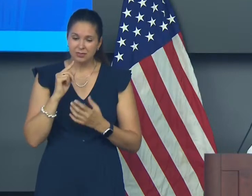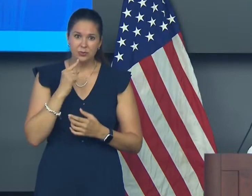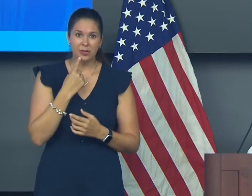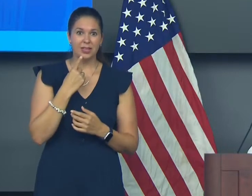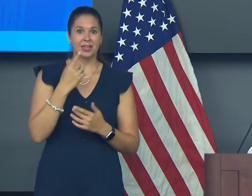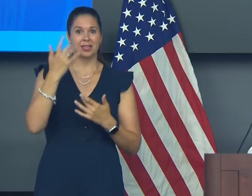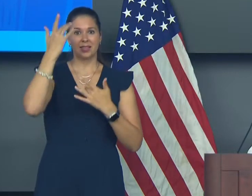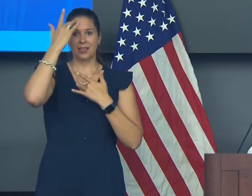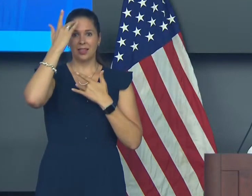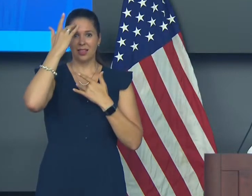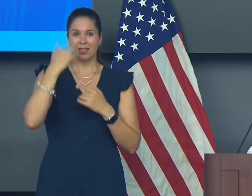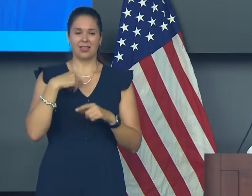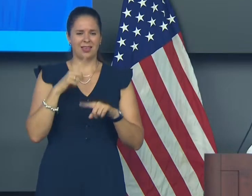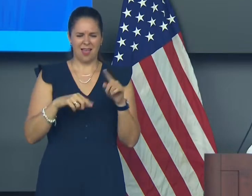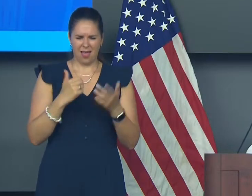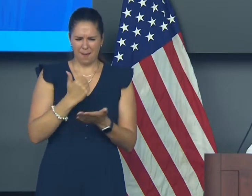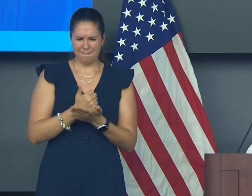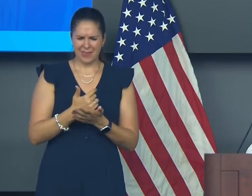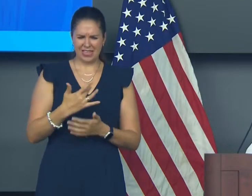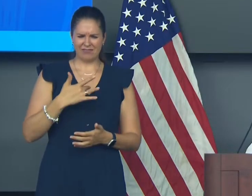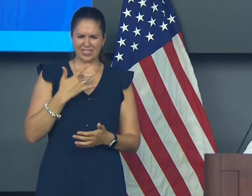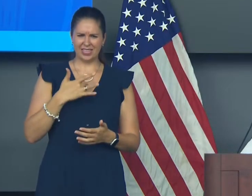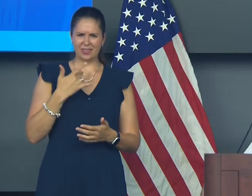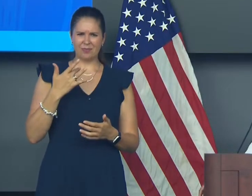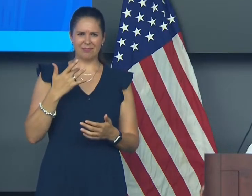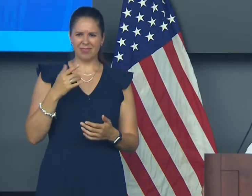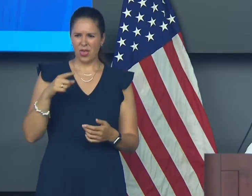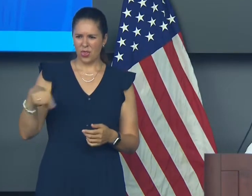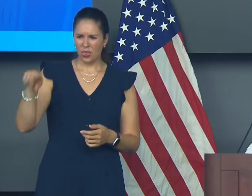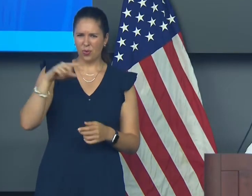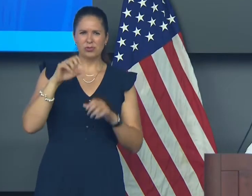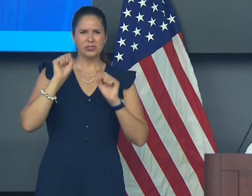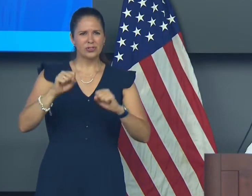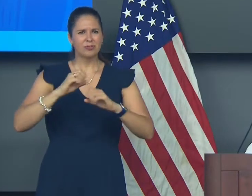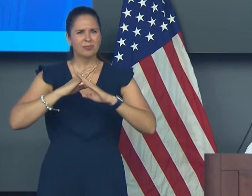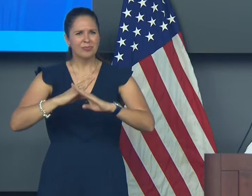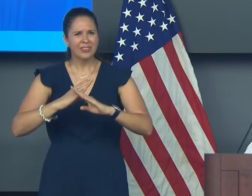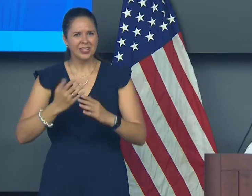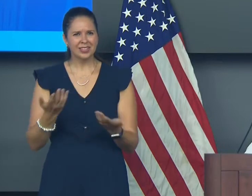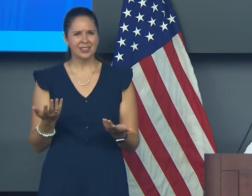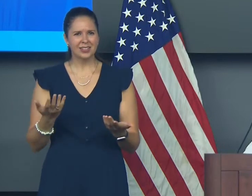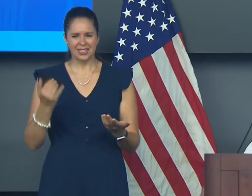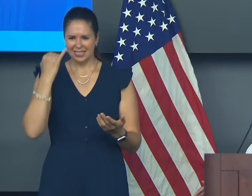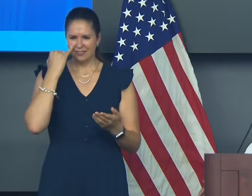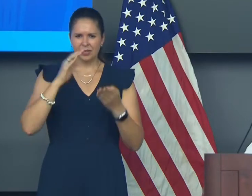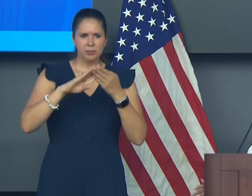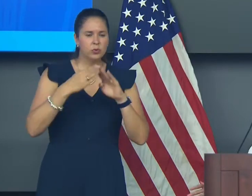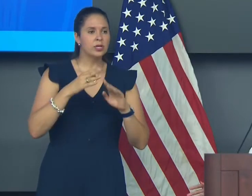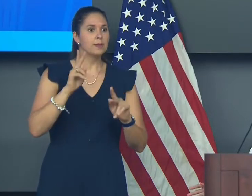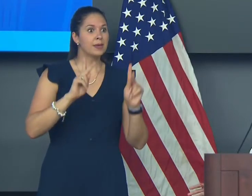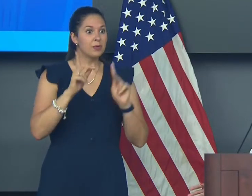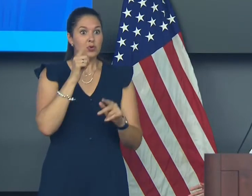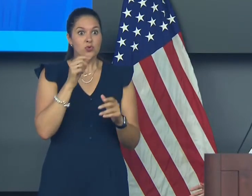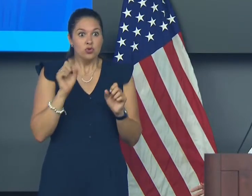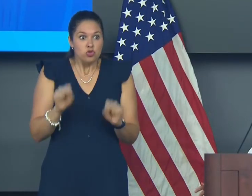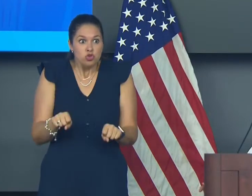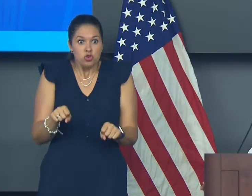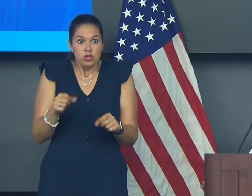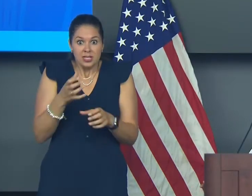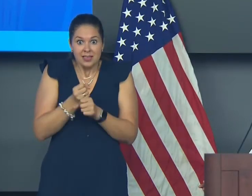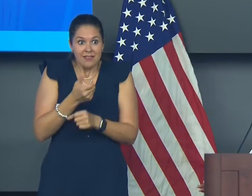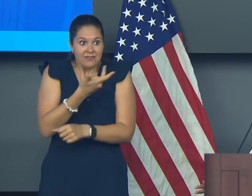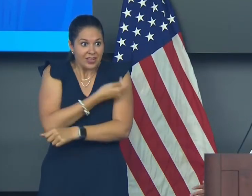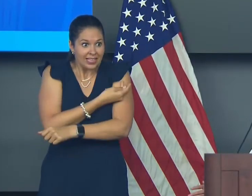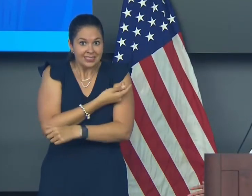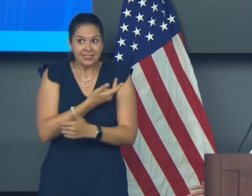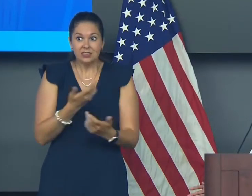can't help but to feel as though those could have been prevented. You know, if our community, our people who are able to get the vaccine